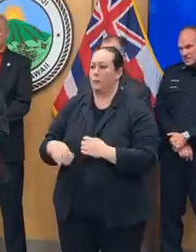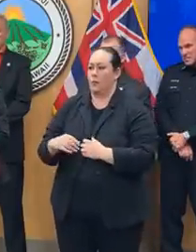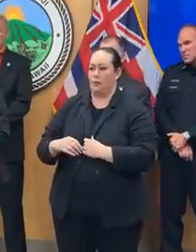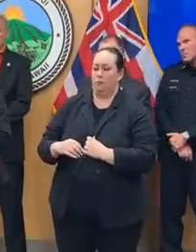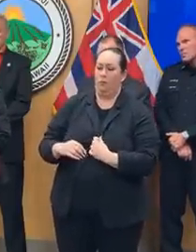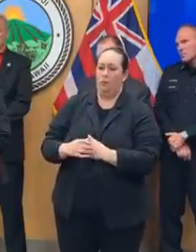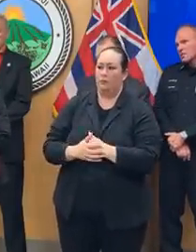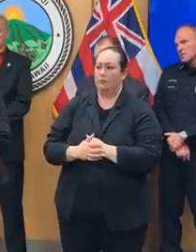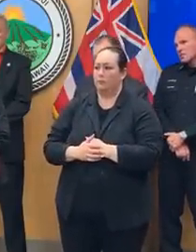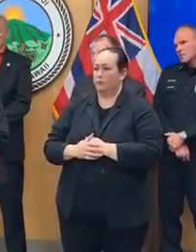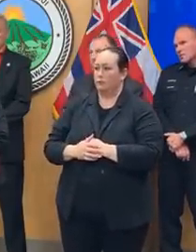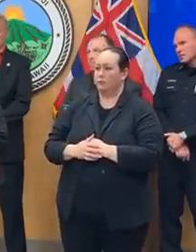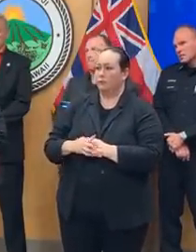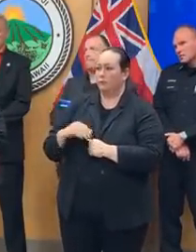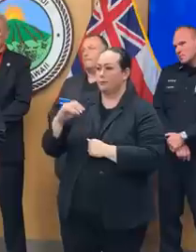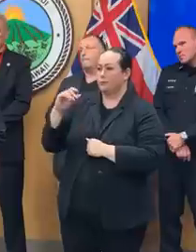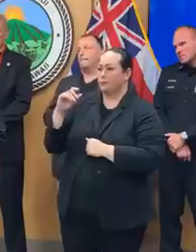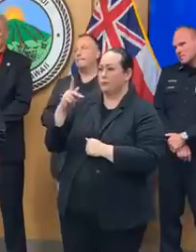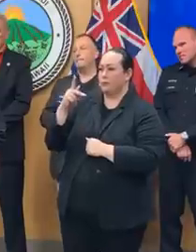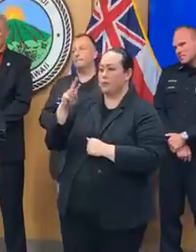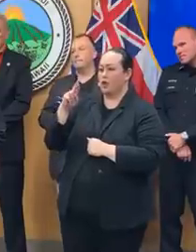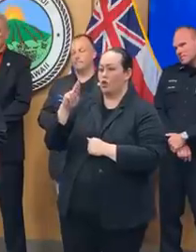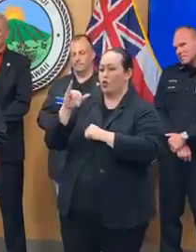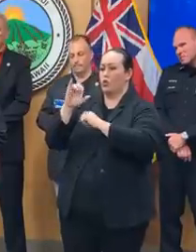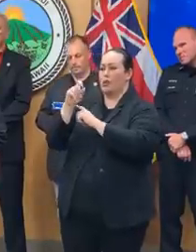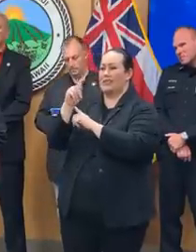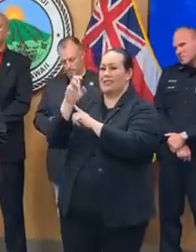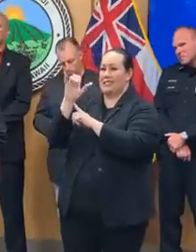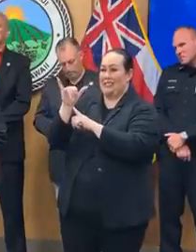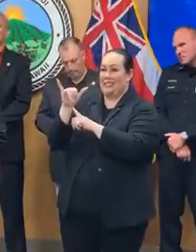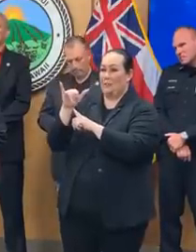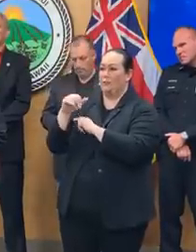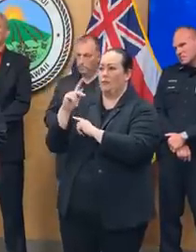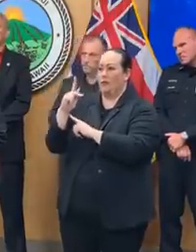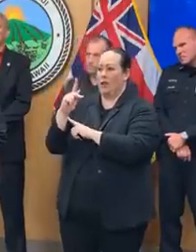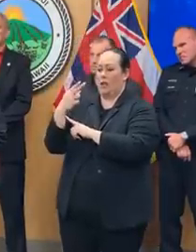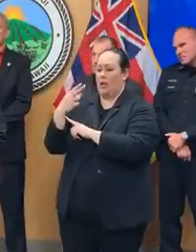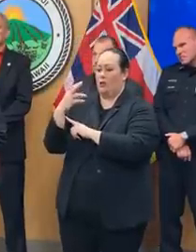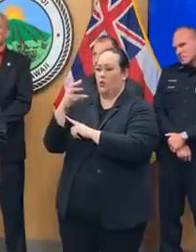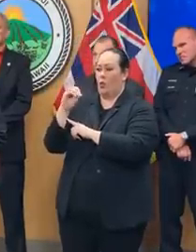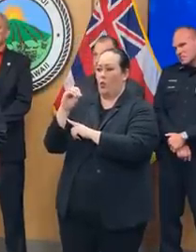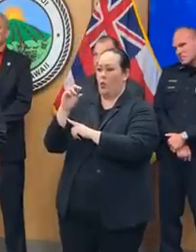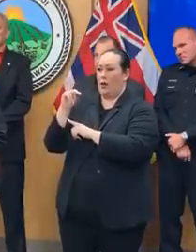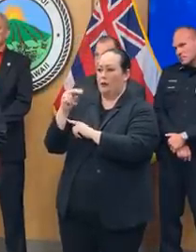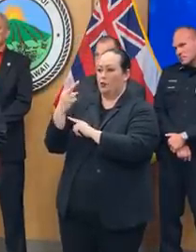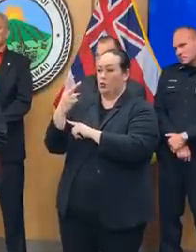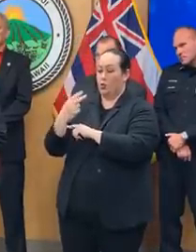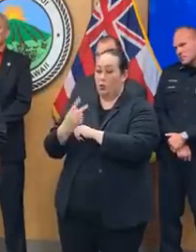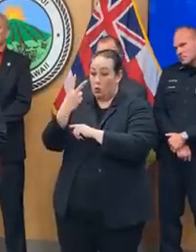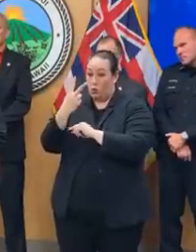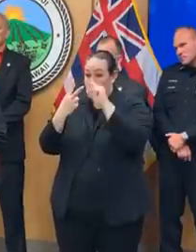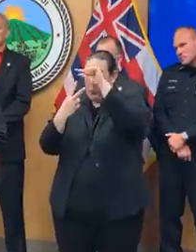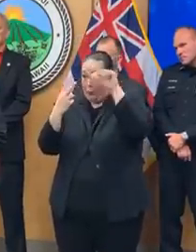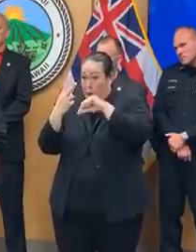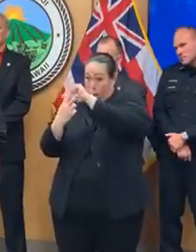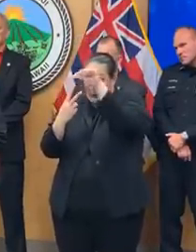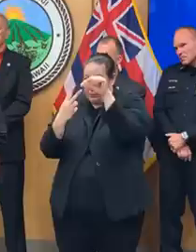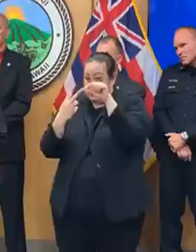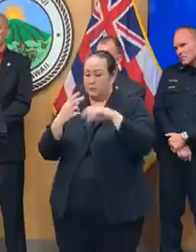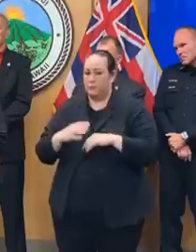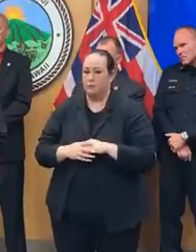Christy, name and news organization, please. Christy Palmashiro from KH12 News. My question is going back to